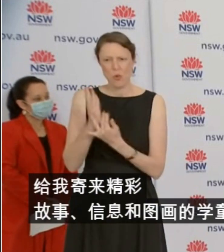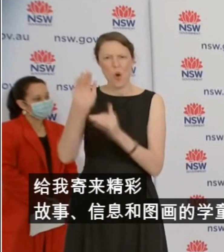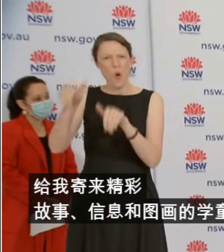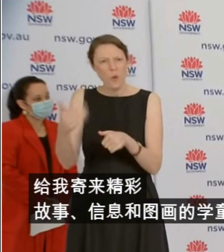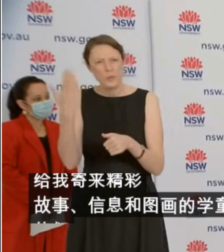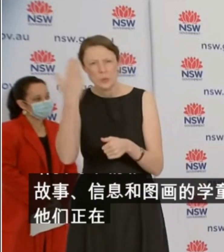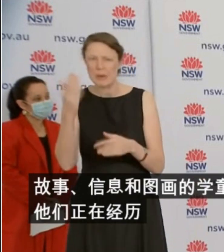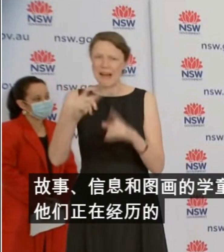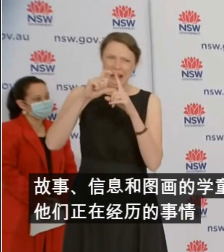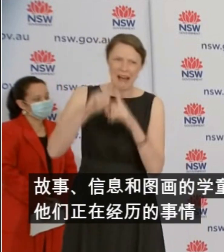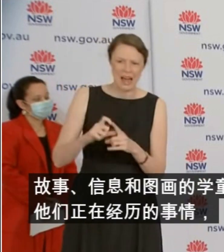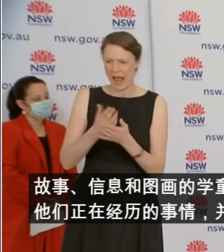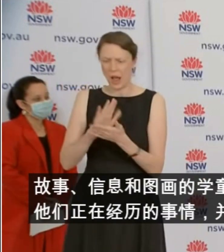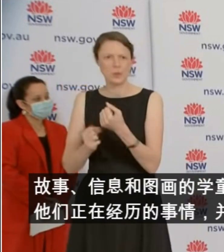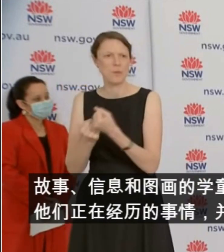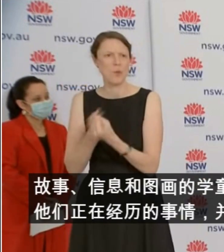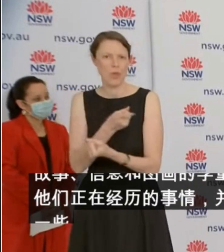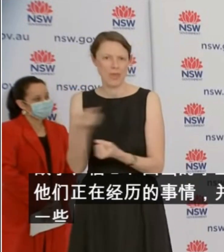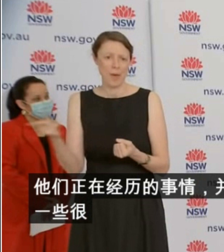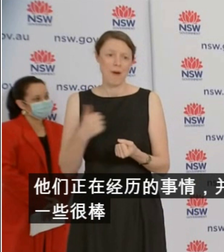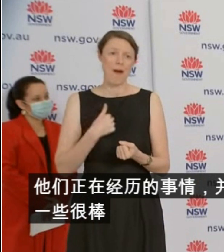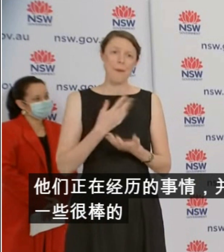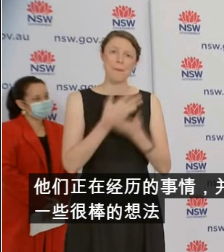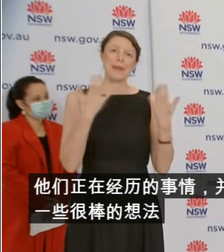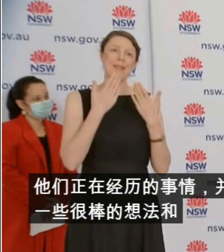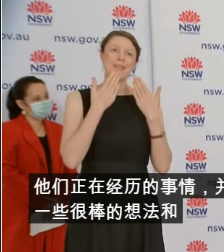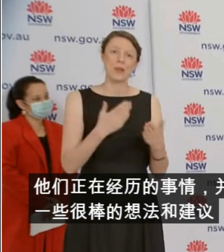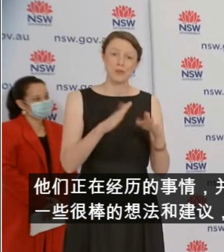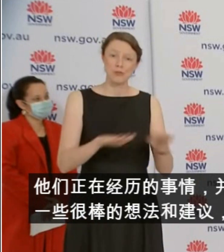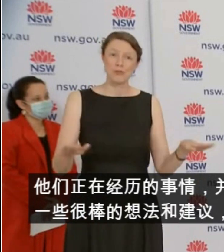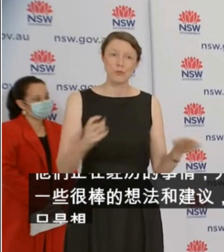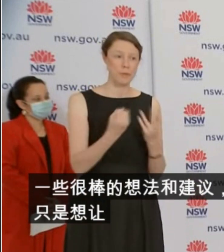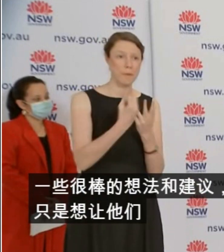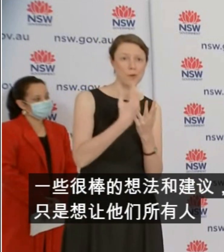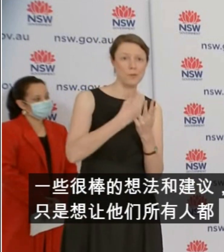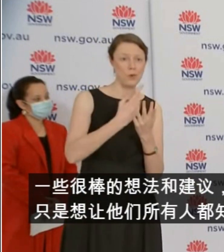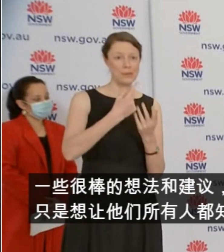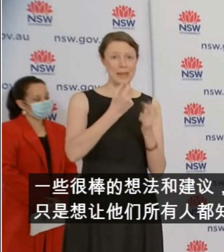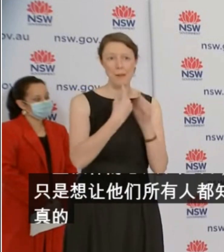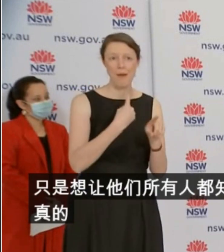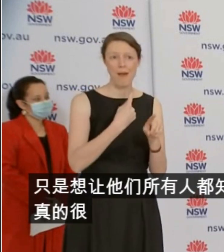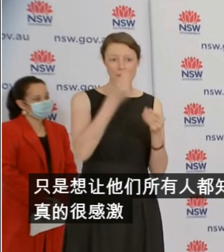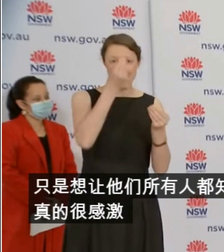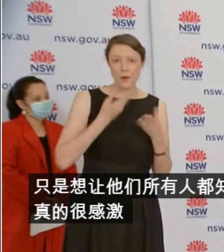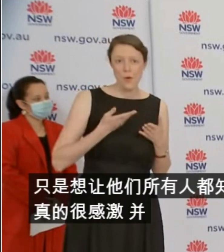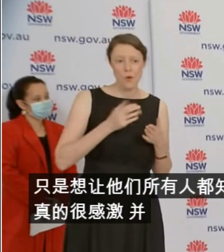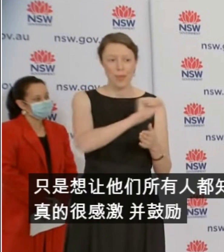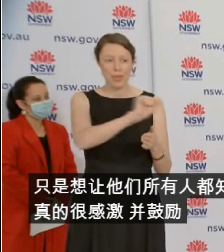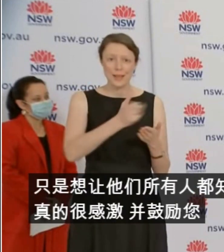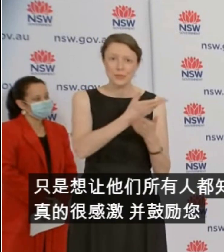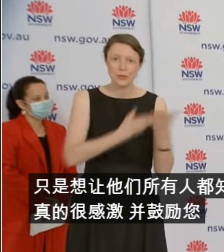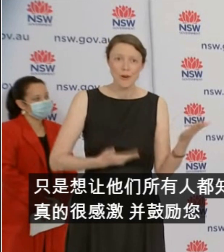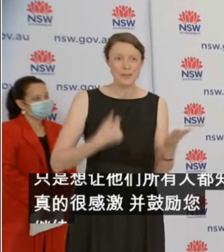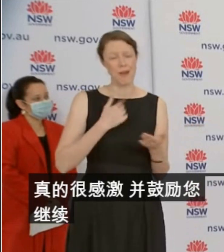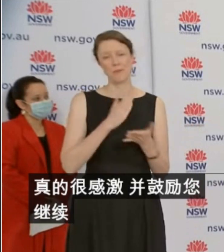and drawings about what they're going through and given me some great ideas and suggestions, and I just want all of them to know that I really appreciate that and